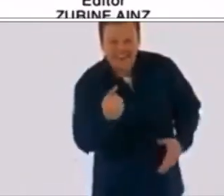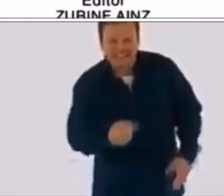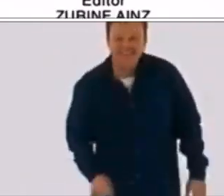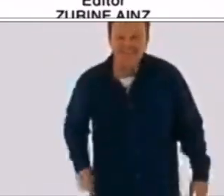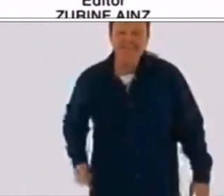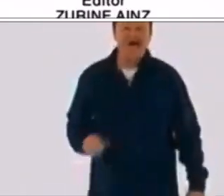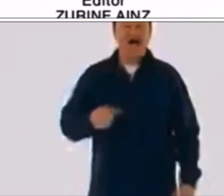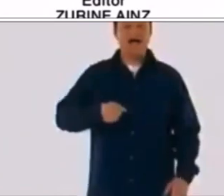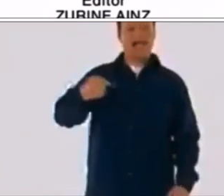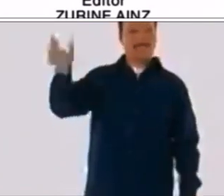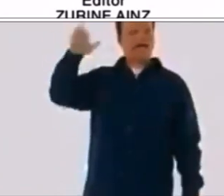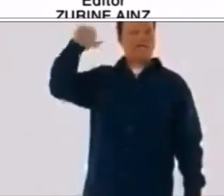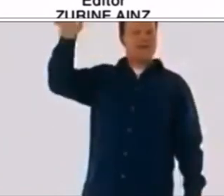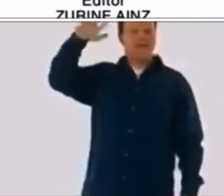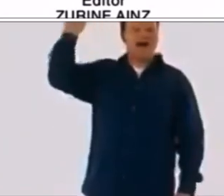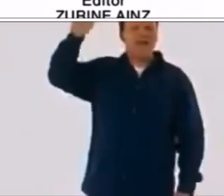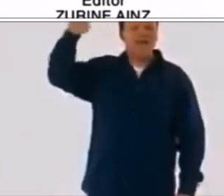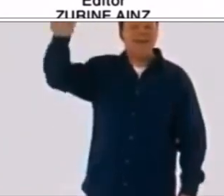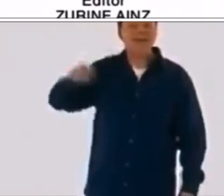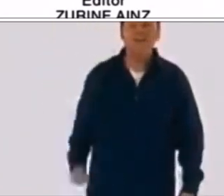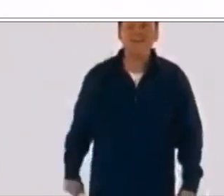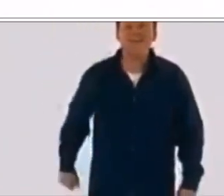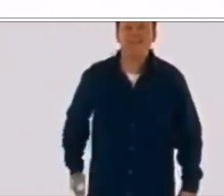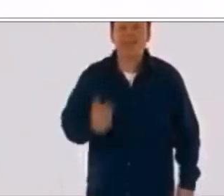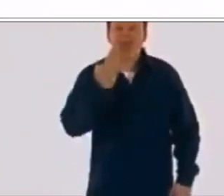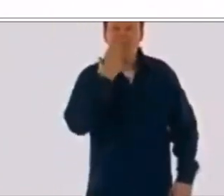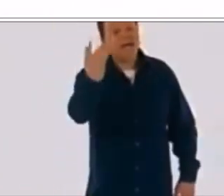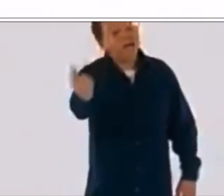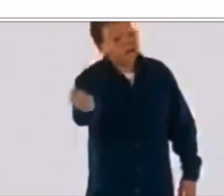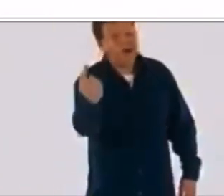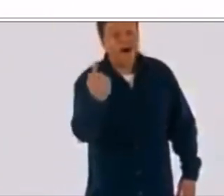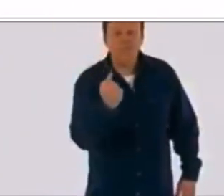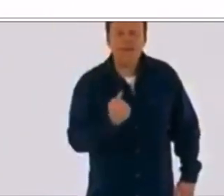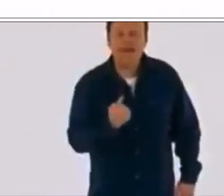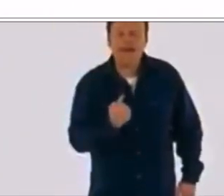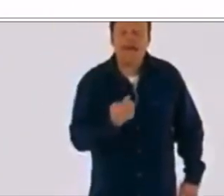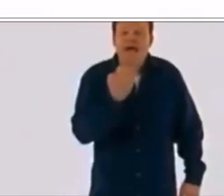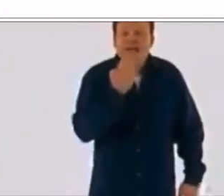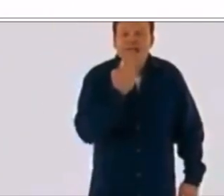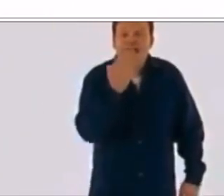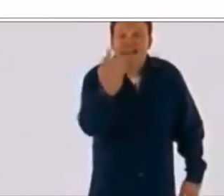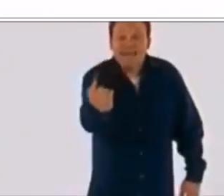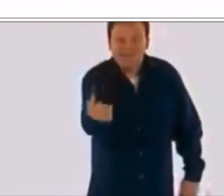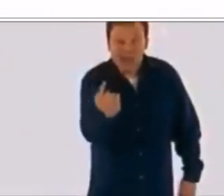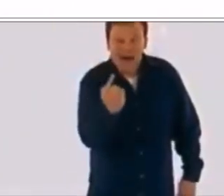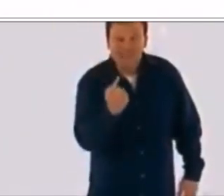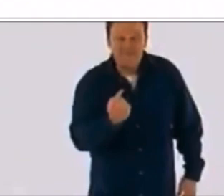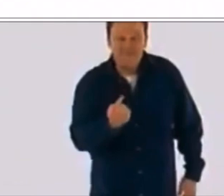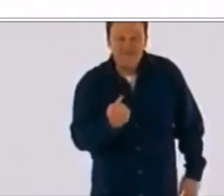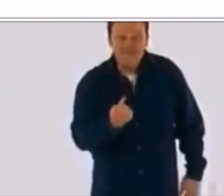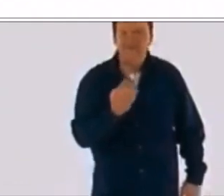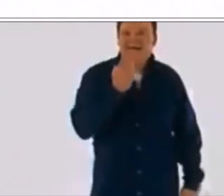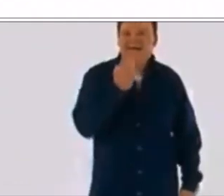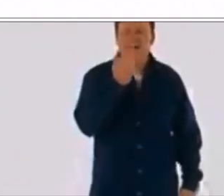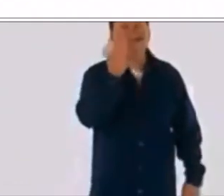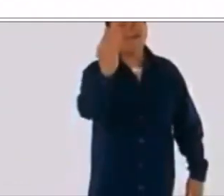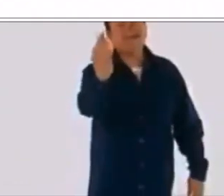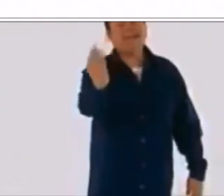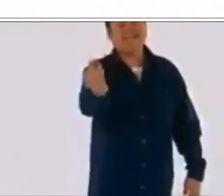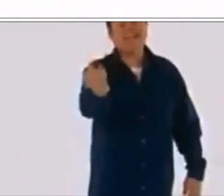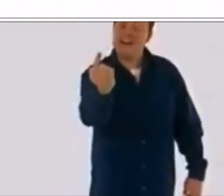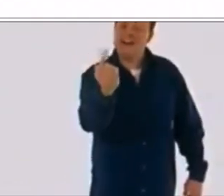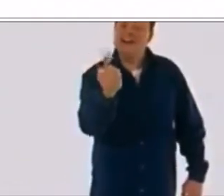The star-shaped wrench. Right! What a hot dog handy helping day. See ya real